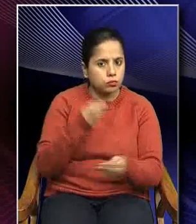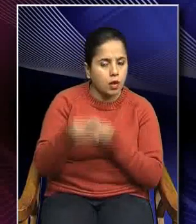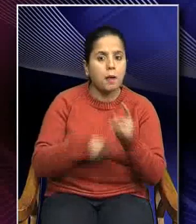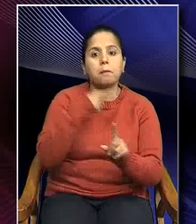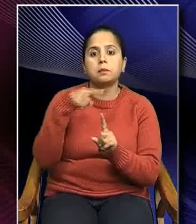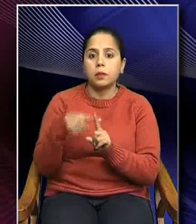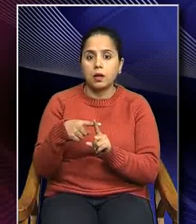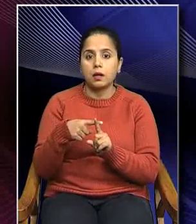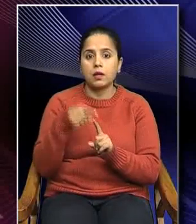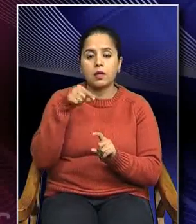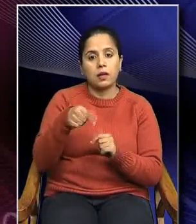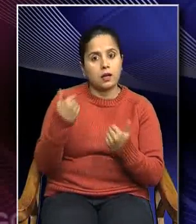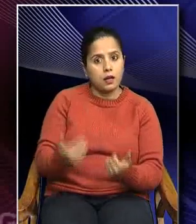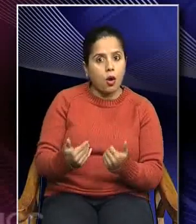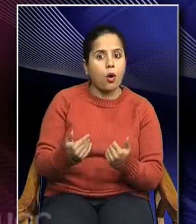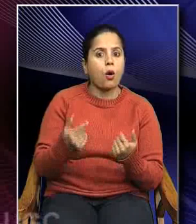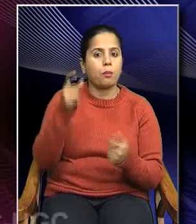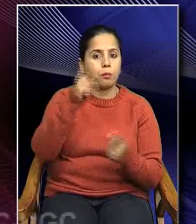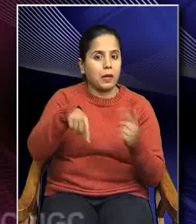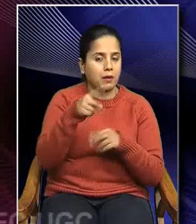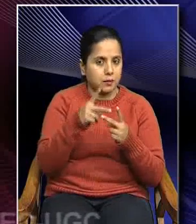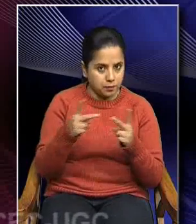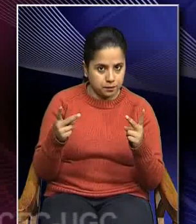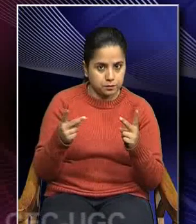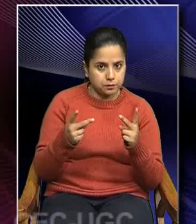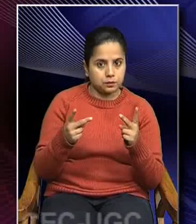in Greek tradition. This